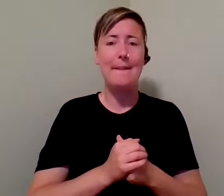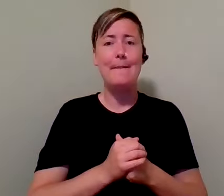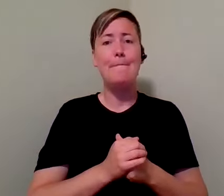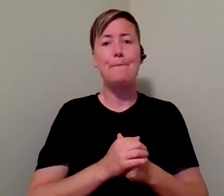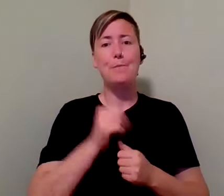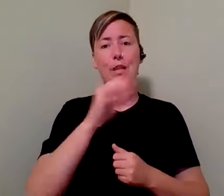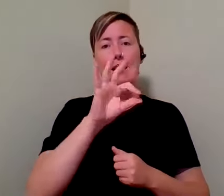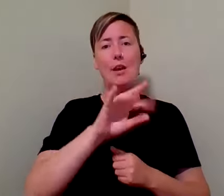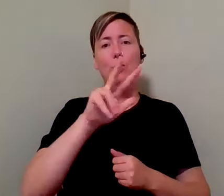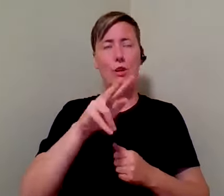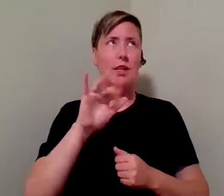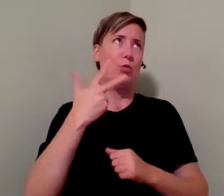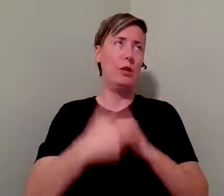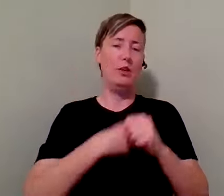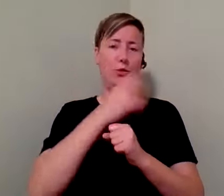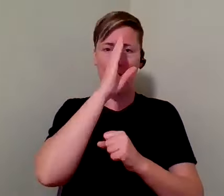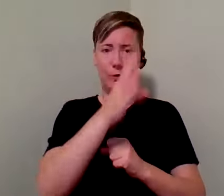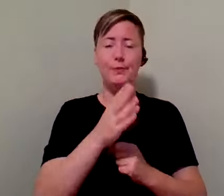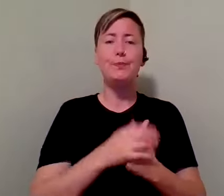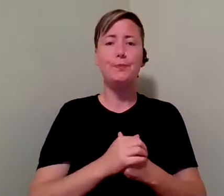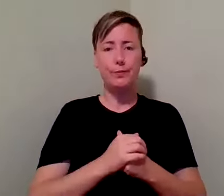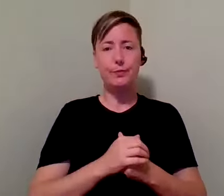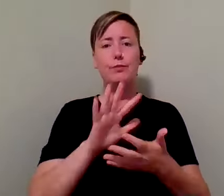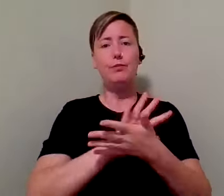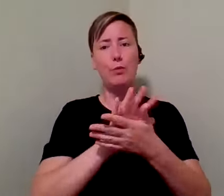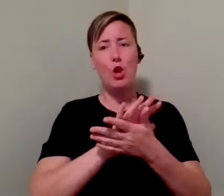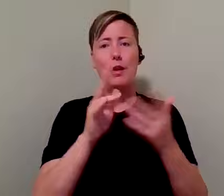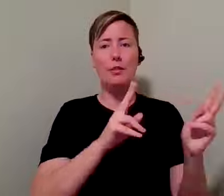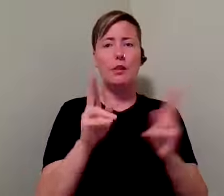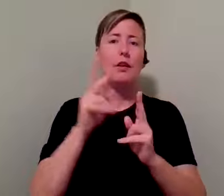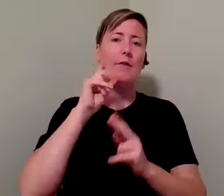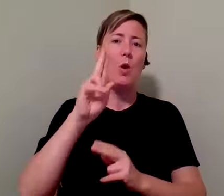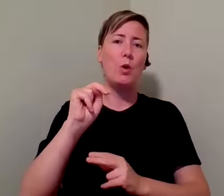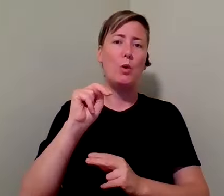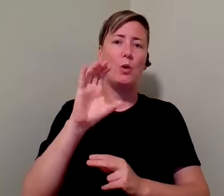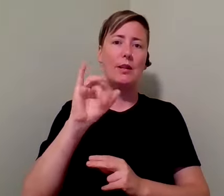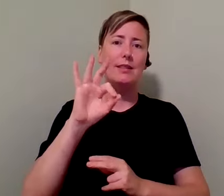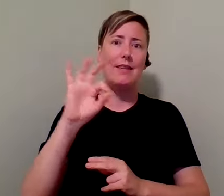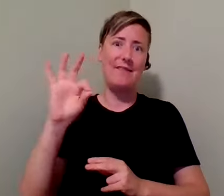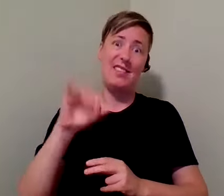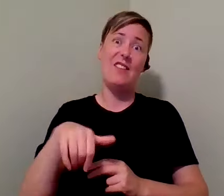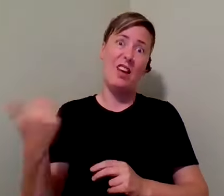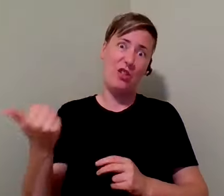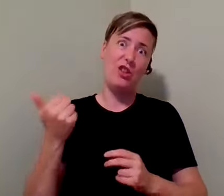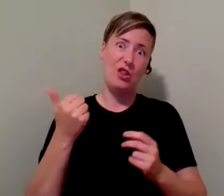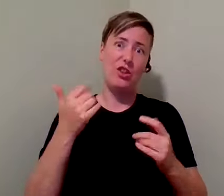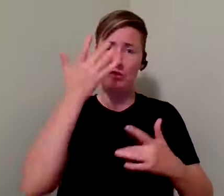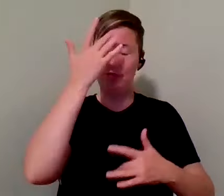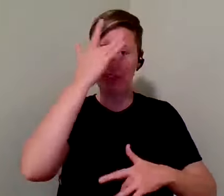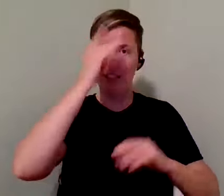1993. We were doing a documentary film for UNICEF. There was another epidemic in those days, malaria. I almost died. And